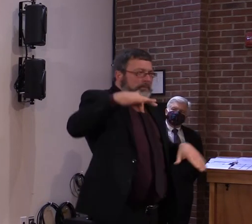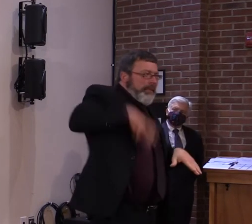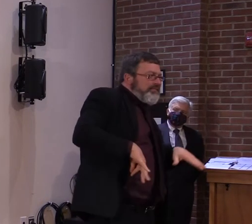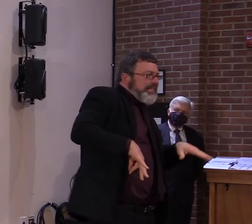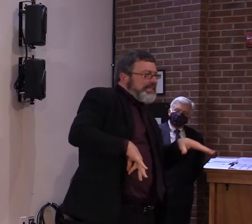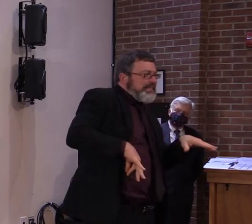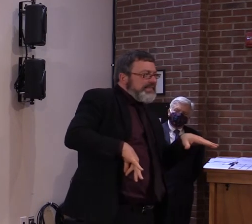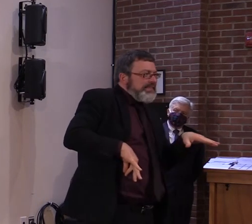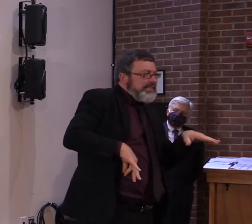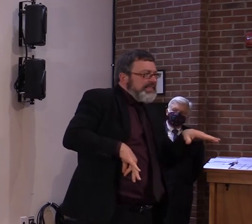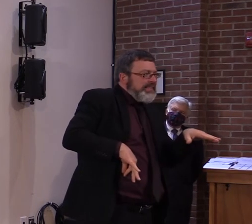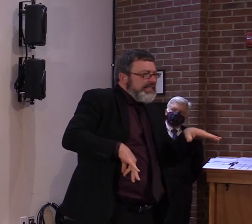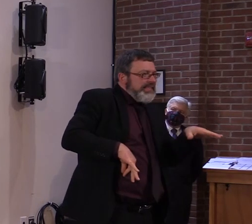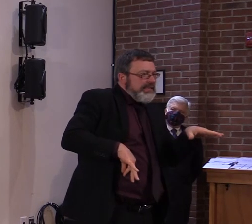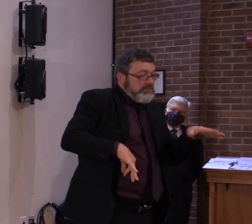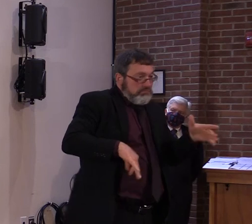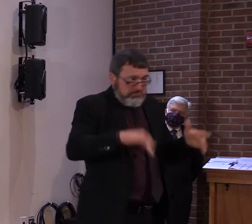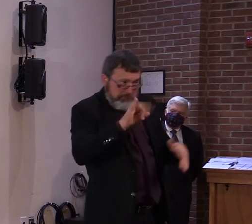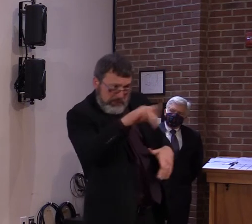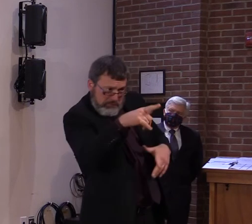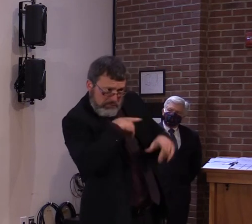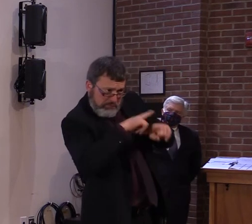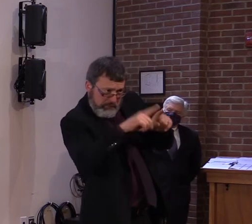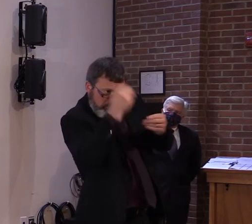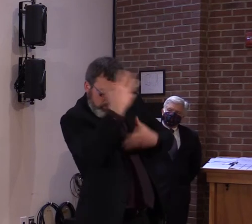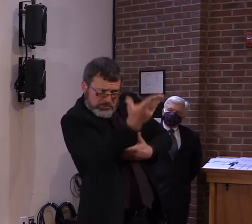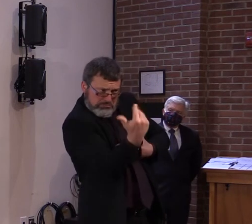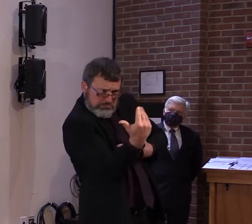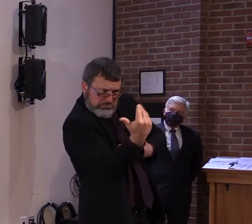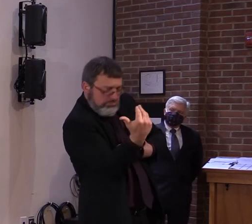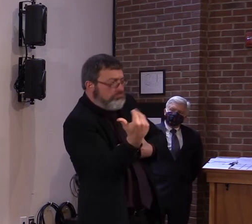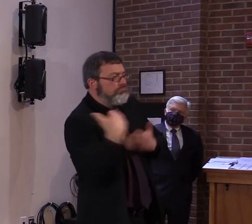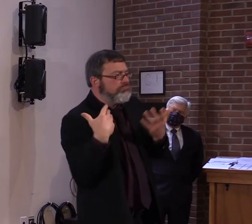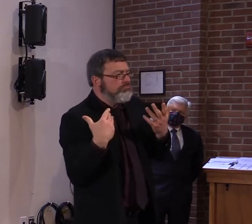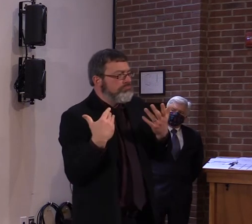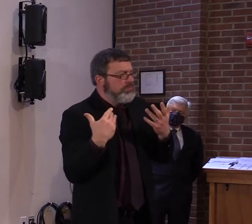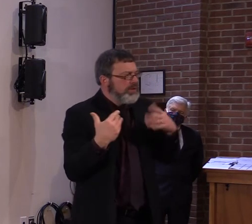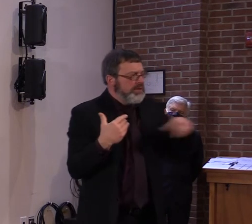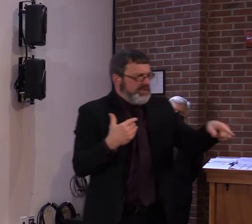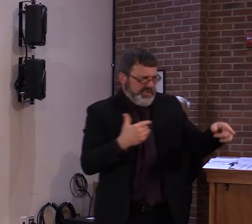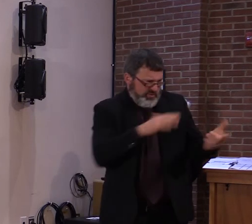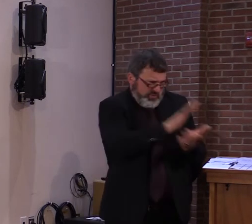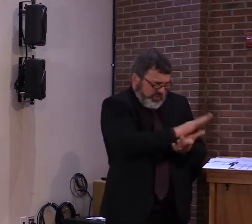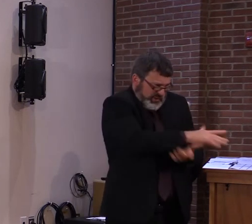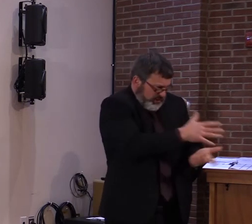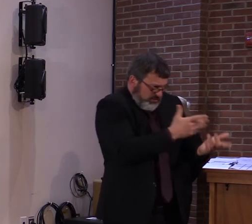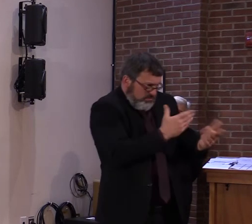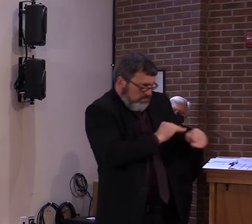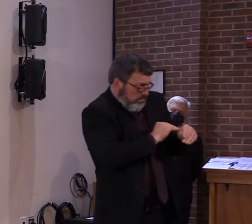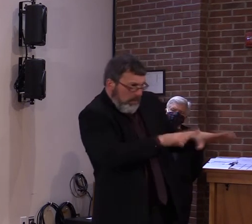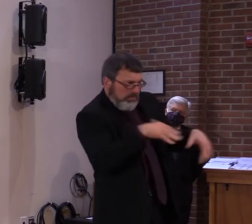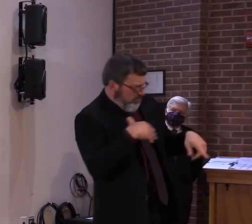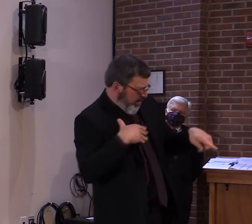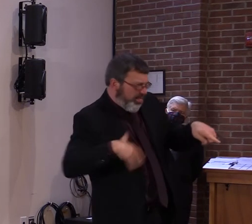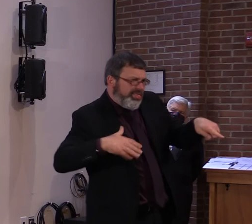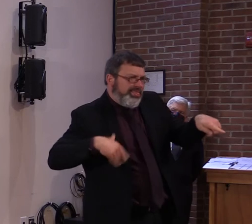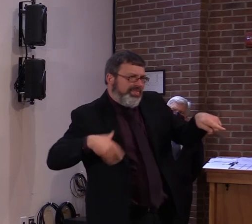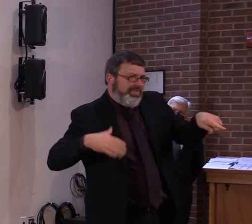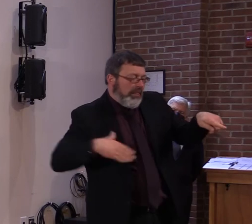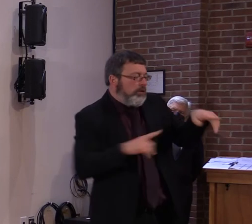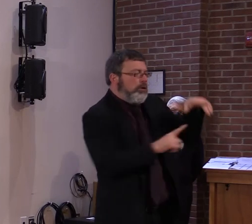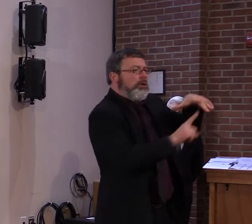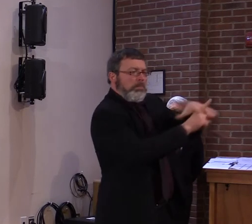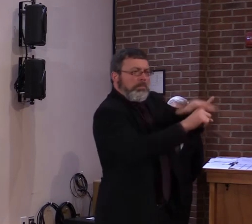any indication that schools are a cause of transmission. We do also, you know, as was cited, have strong indication